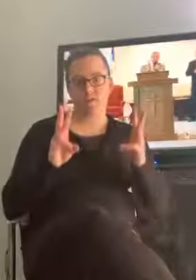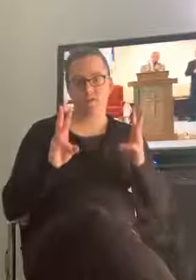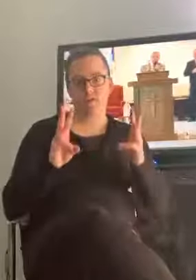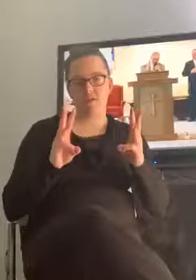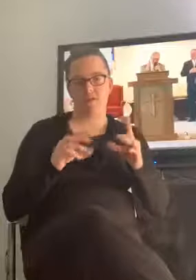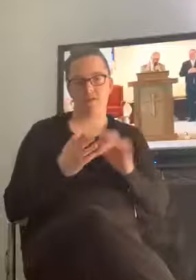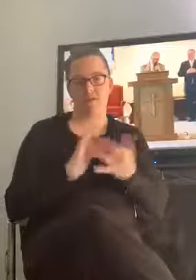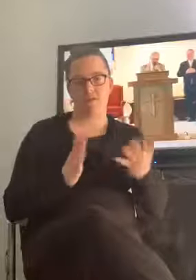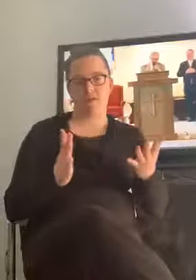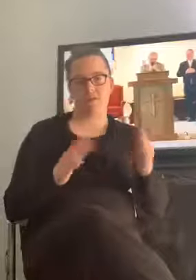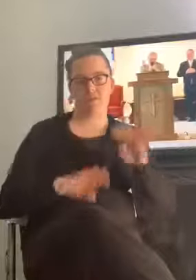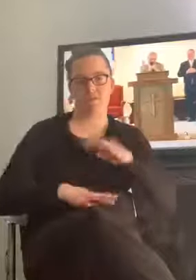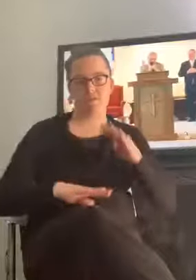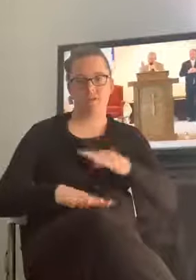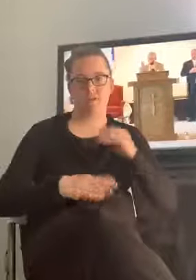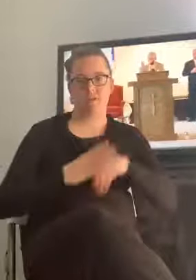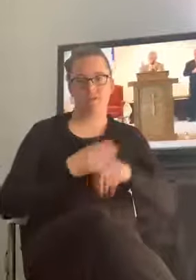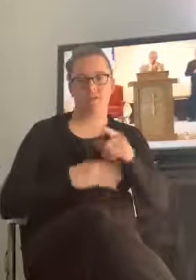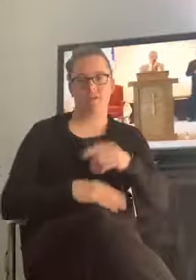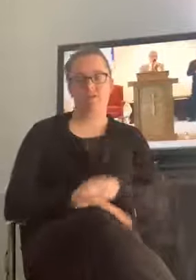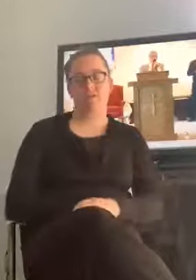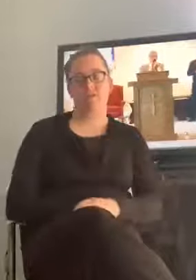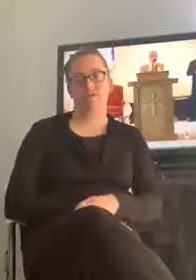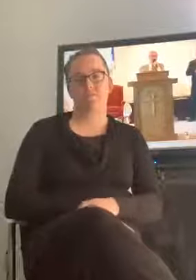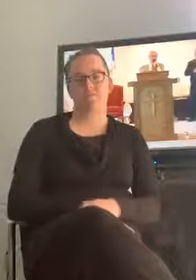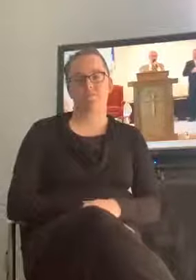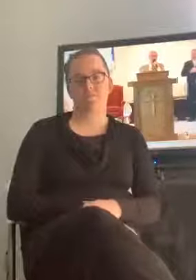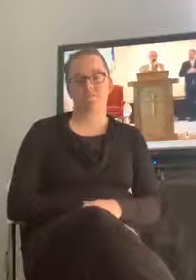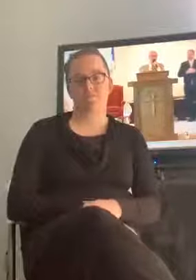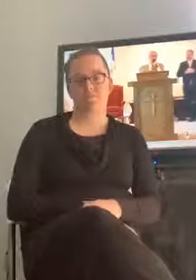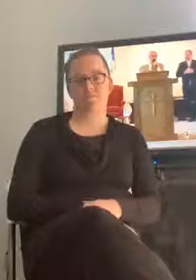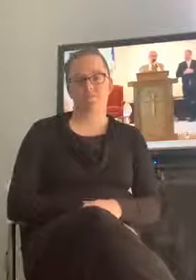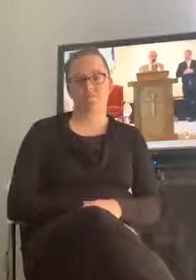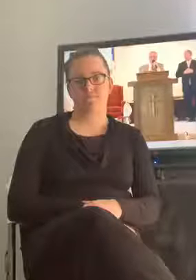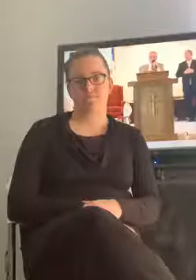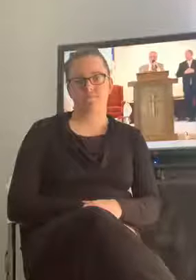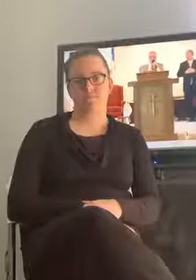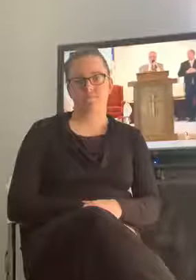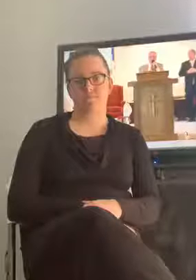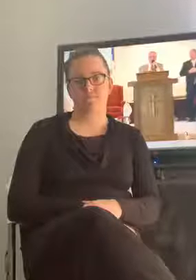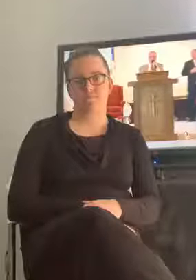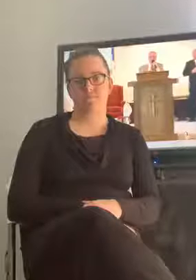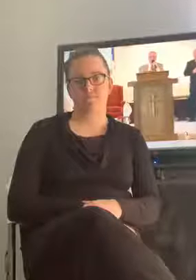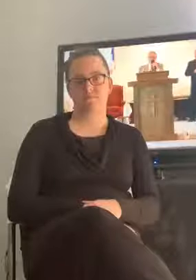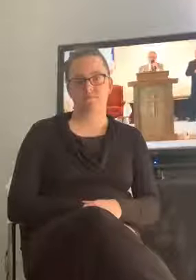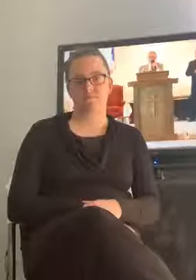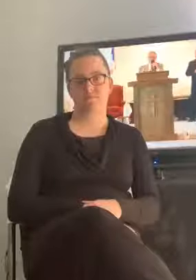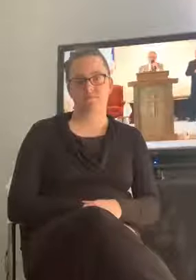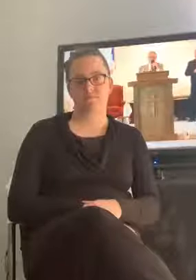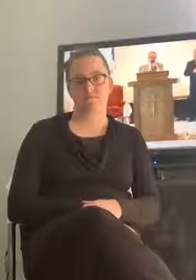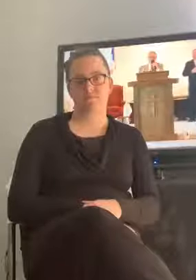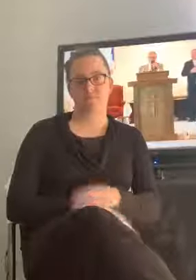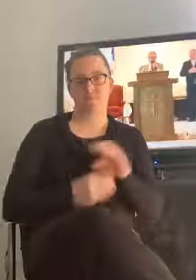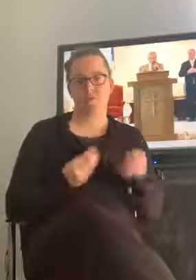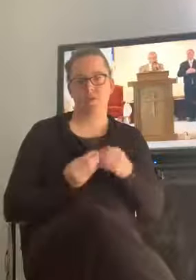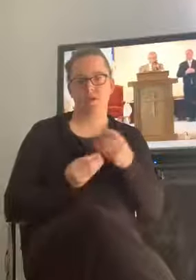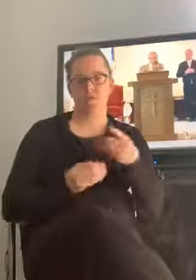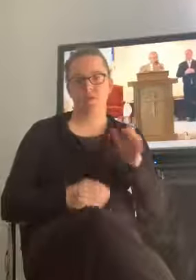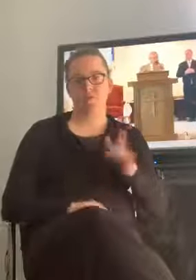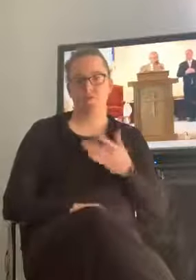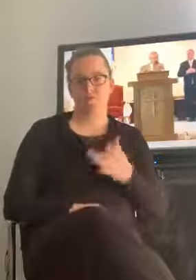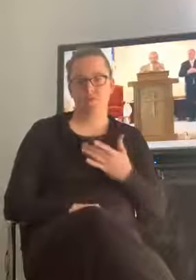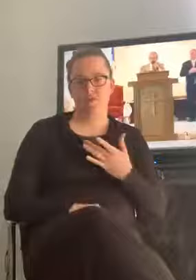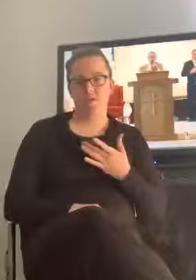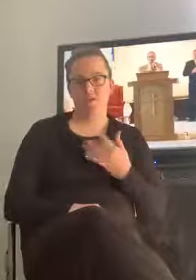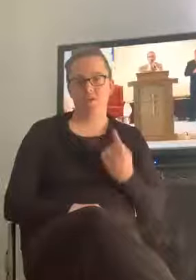fulfilled when you hold on to those. Yes, sir. Amen. When you feel alone, hit